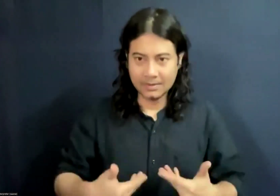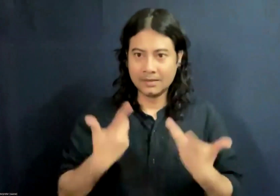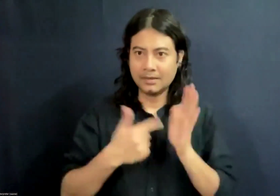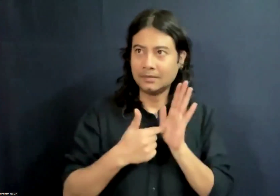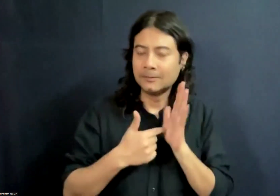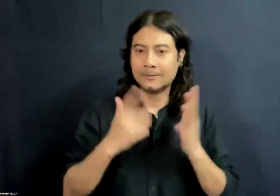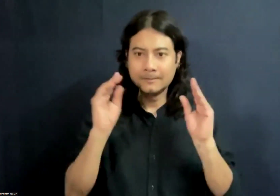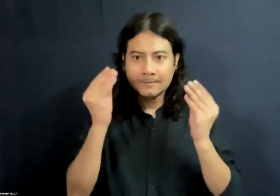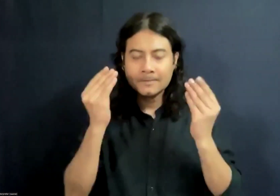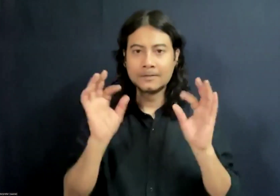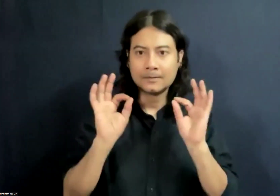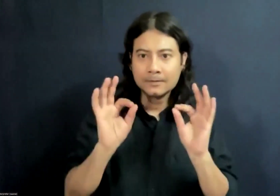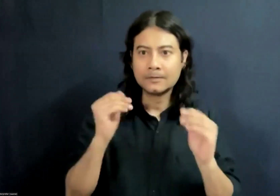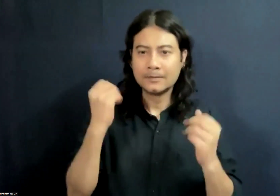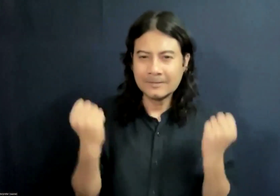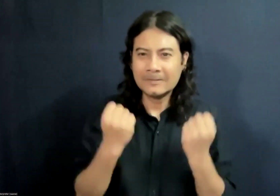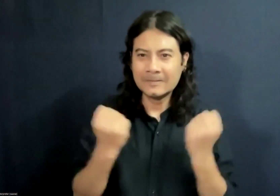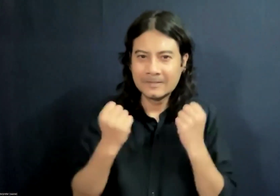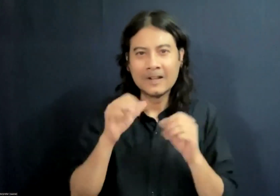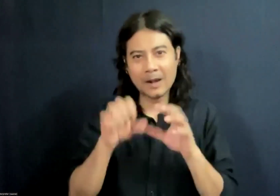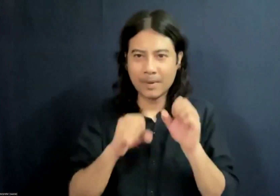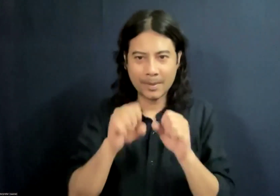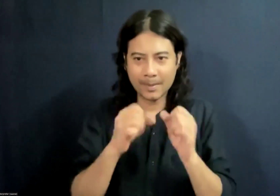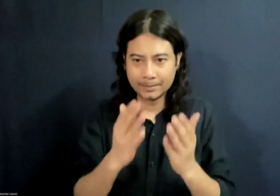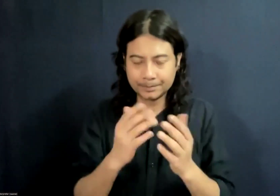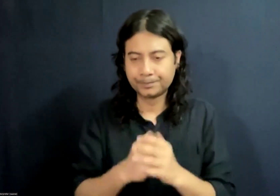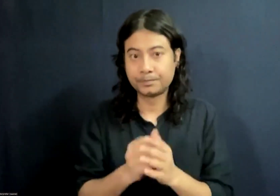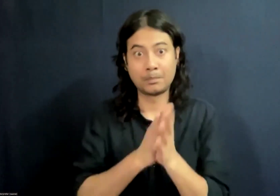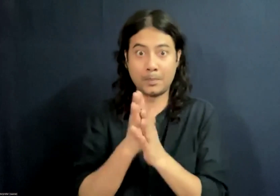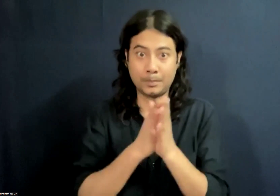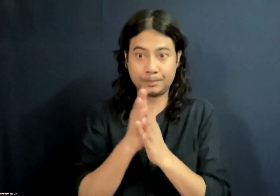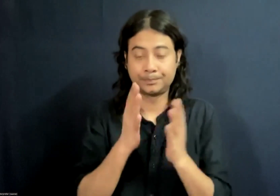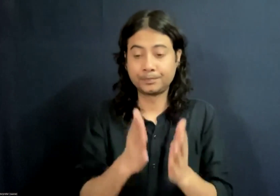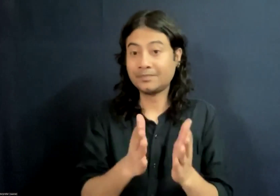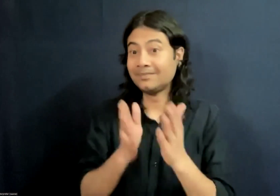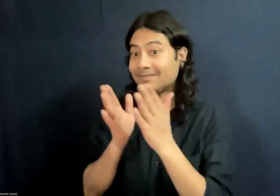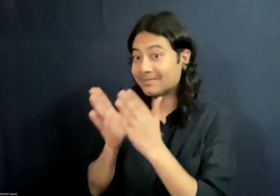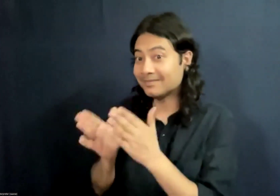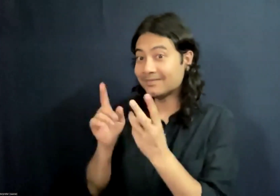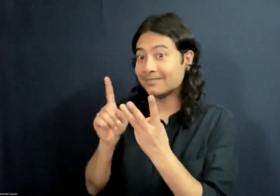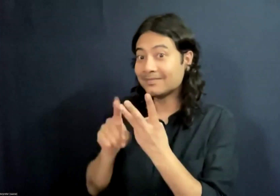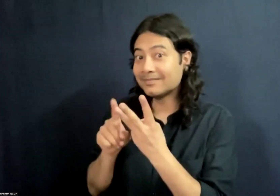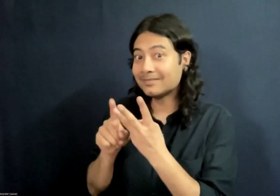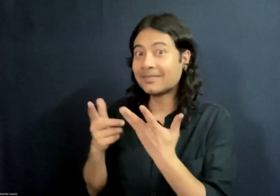And in the last, we have the mode of ignorance where the person is very lazy and